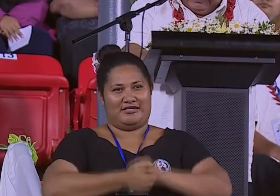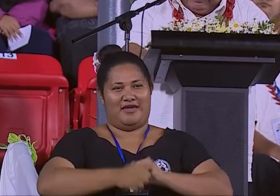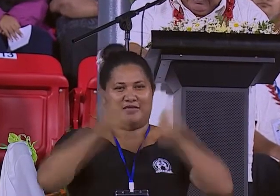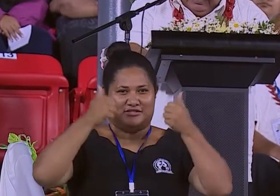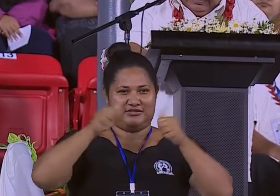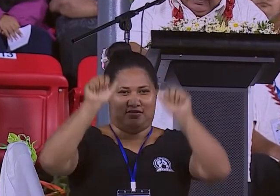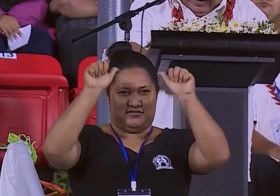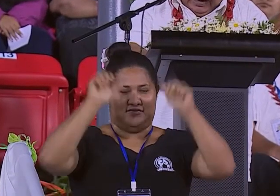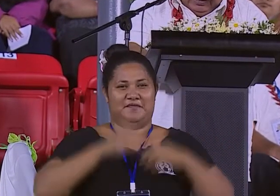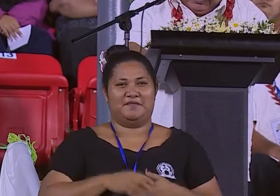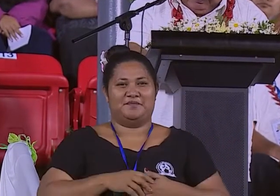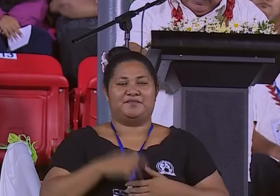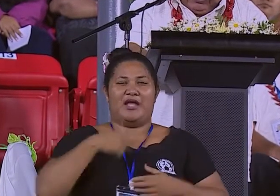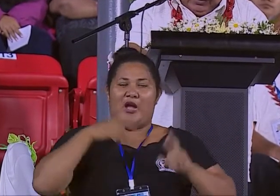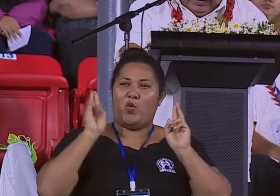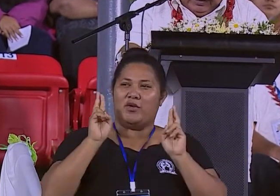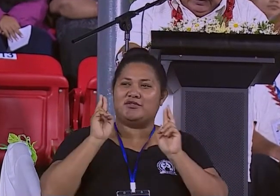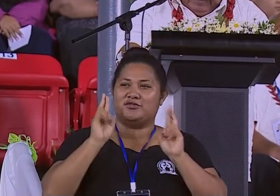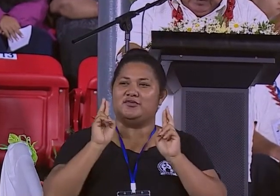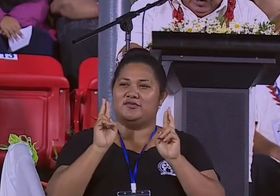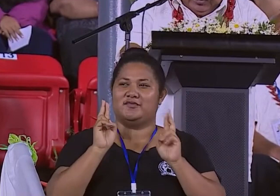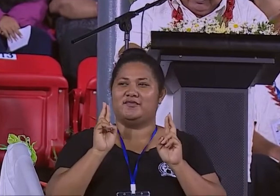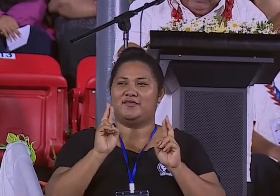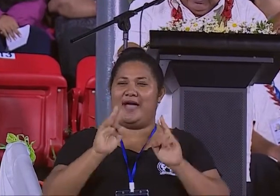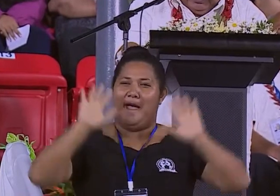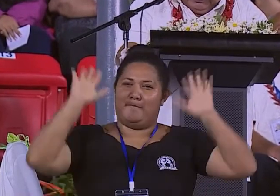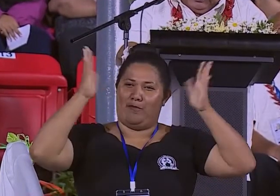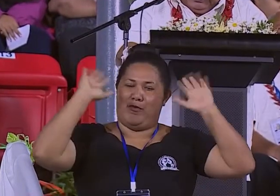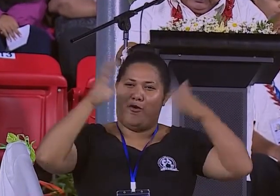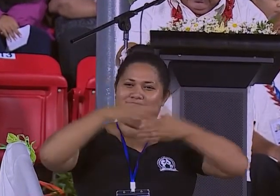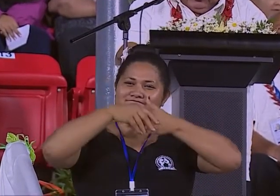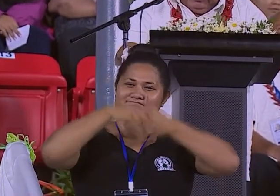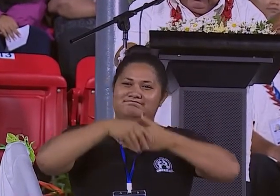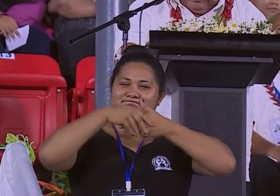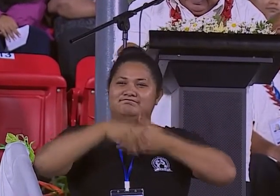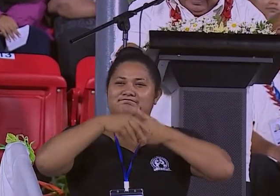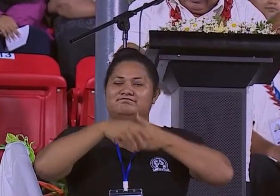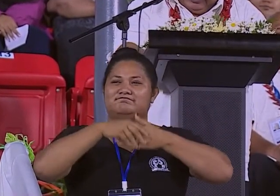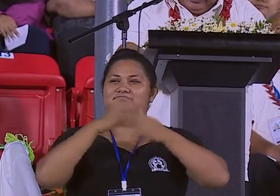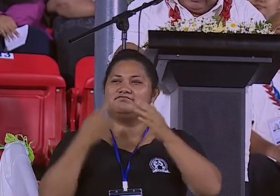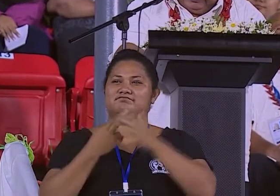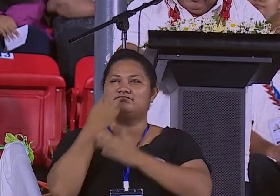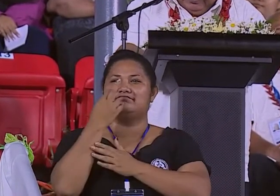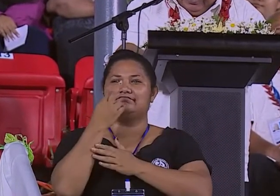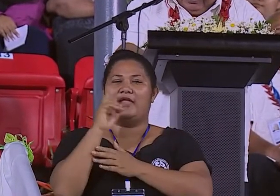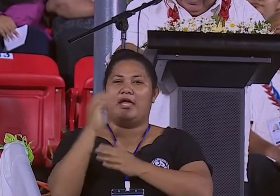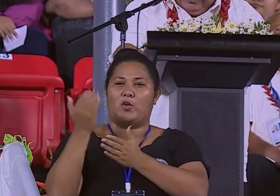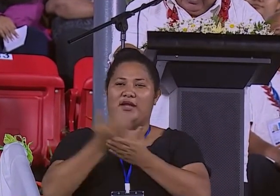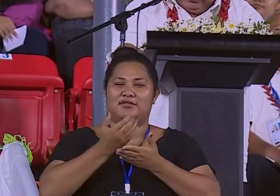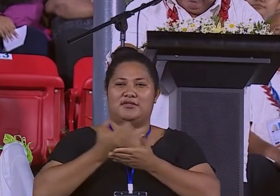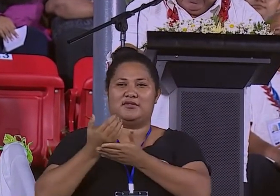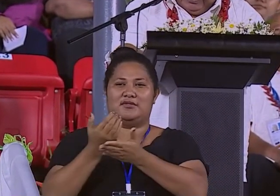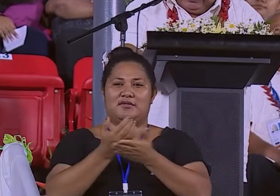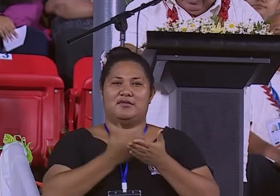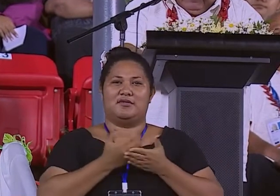success. I would especially applaud the dedication and collective